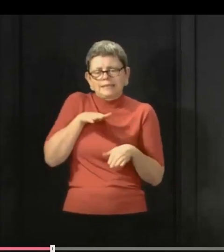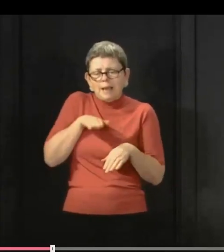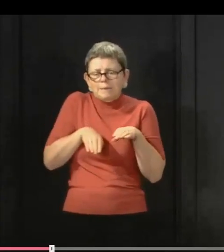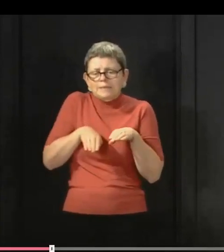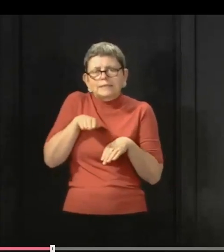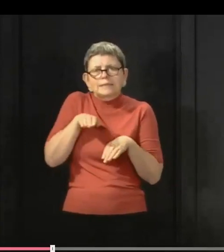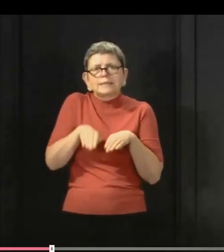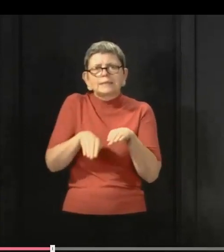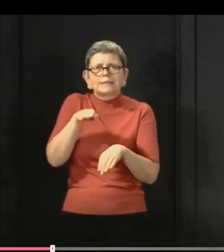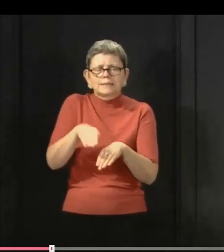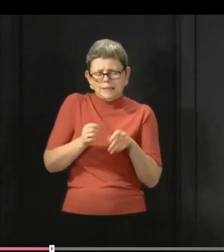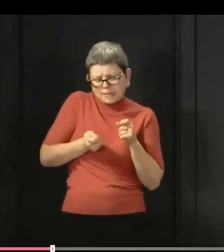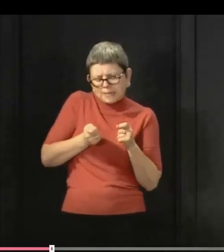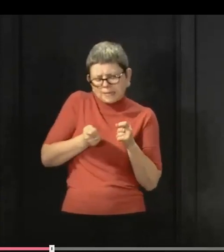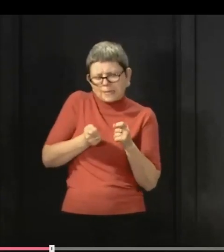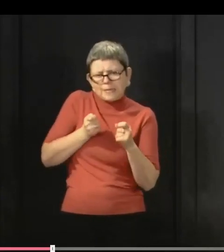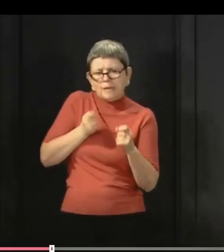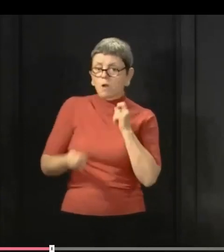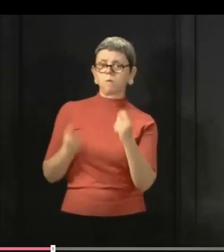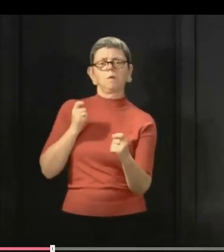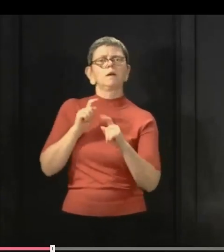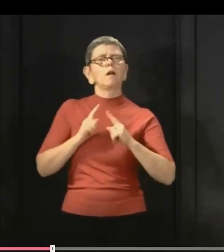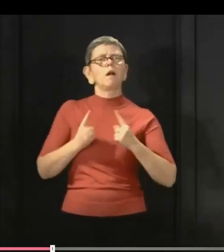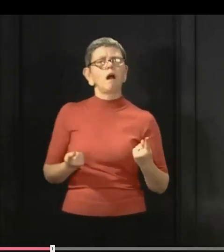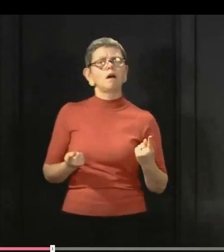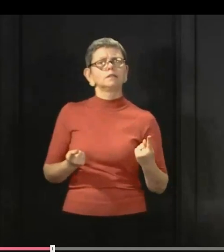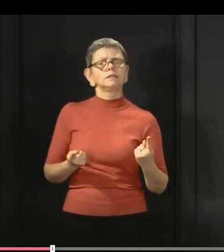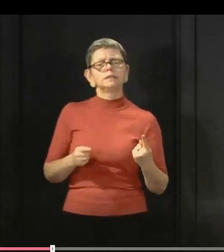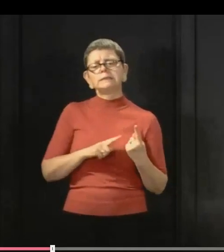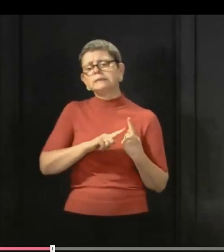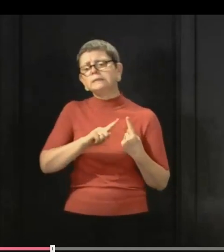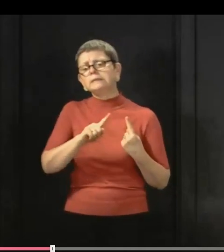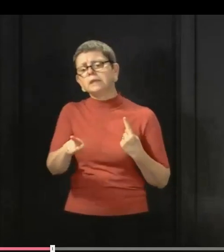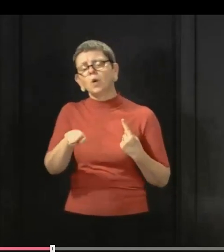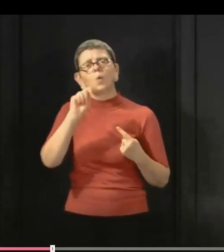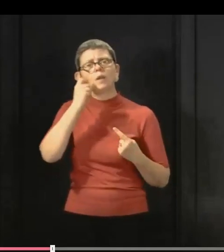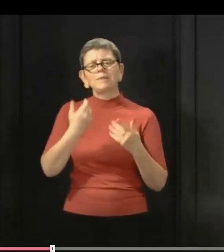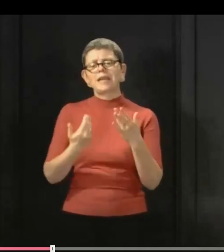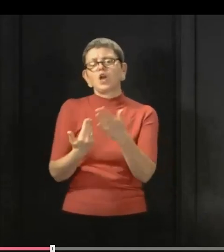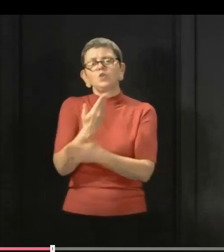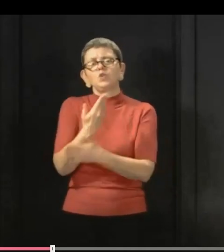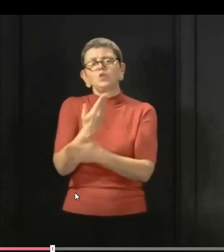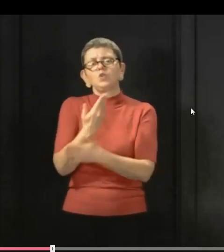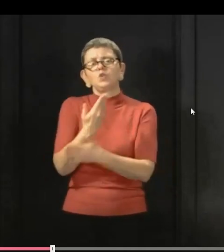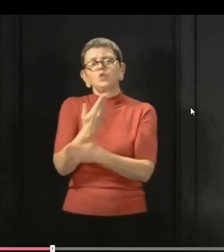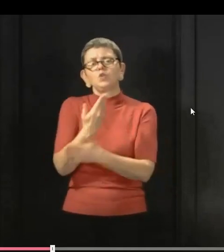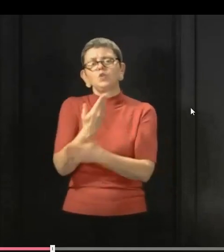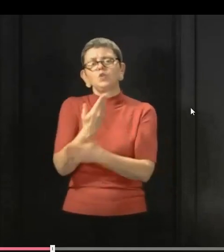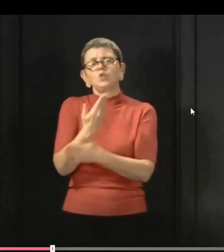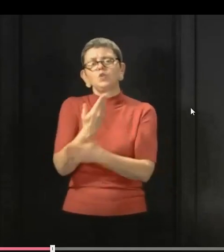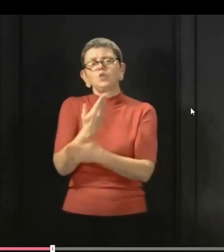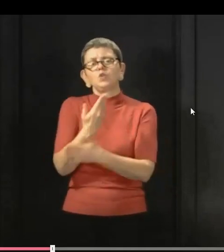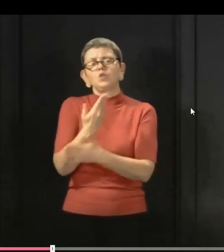a new normal because how we're living our lives right now has consequences and can't go on forever.